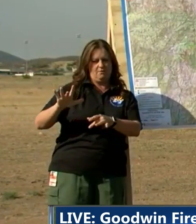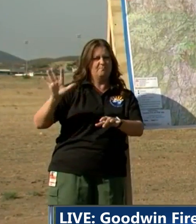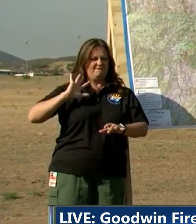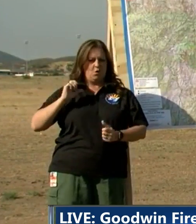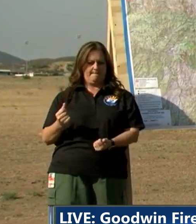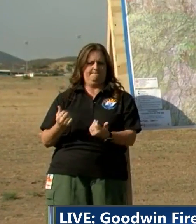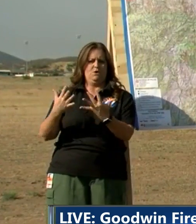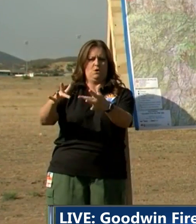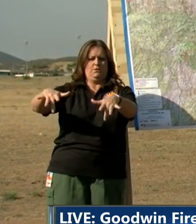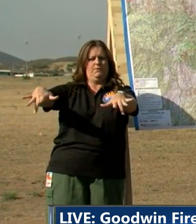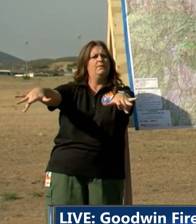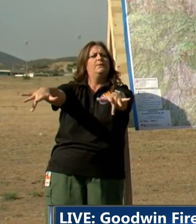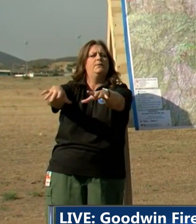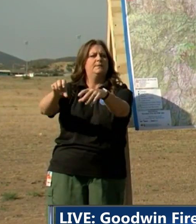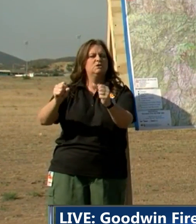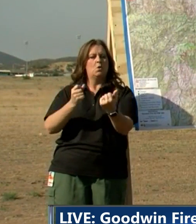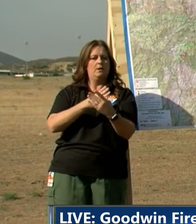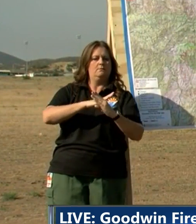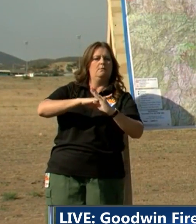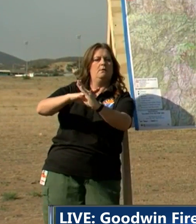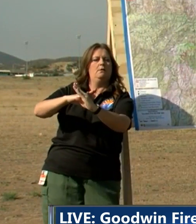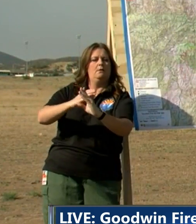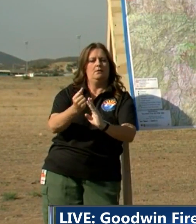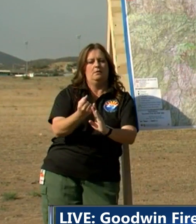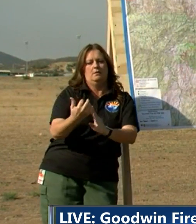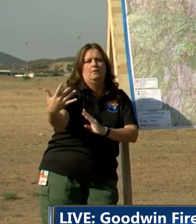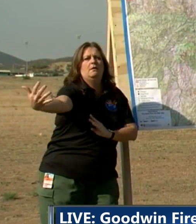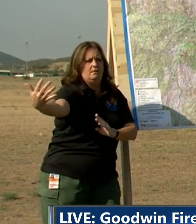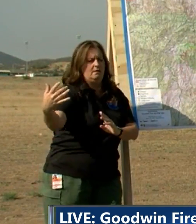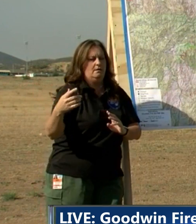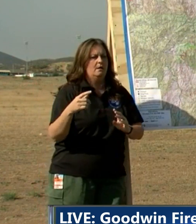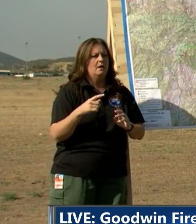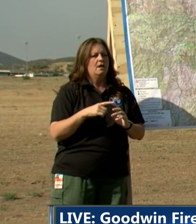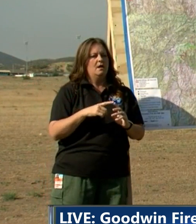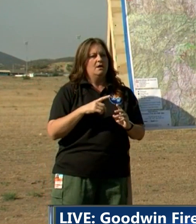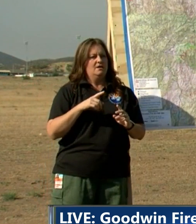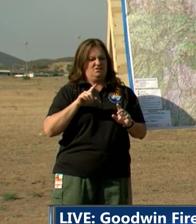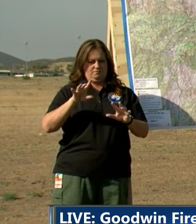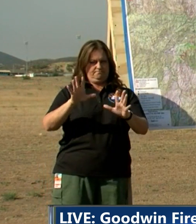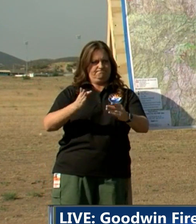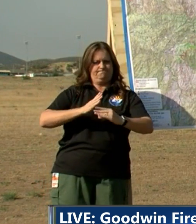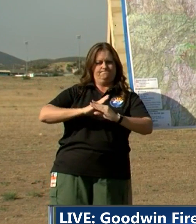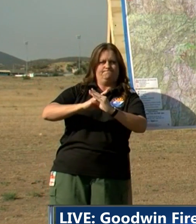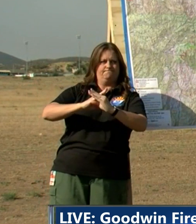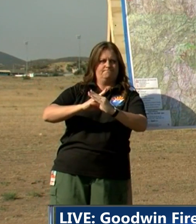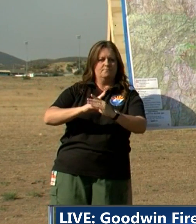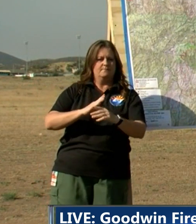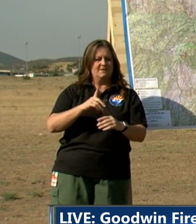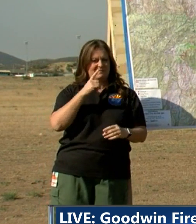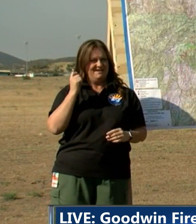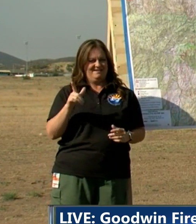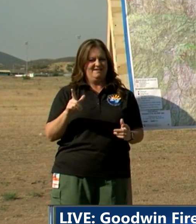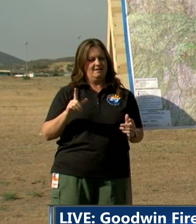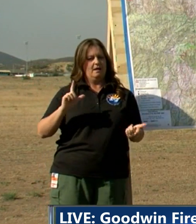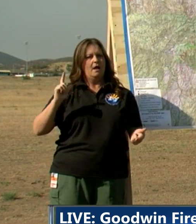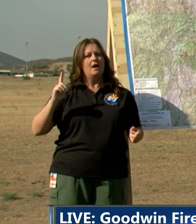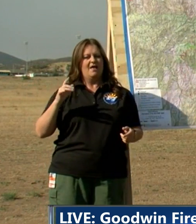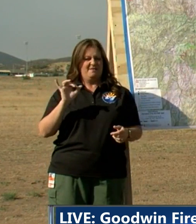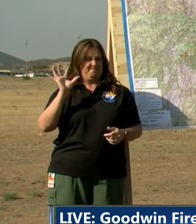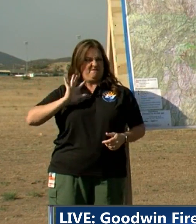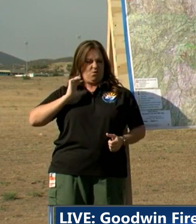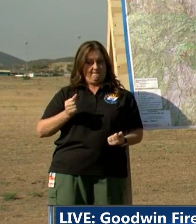of herding that fire in there, and what that does for us is gives us an opportunity to go in and grab that. Lighter fuels, obviously they've been burnt